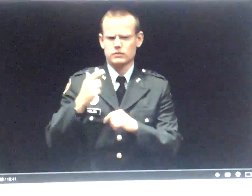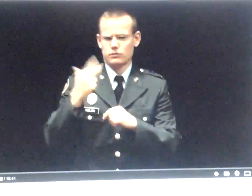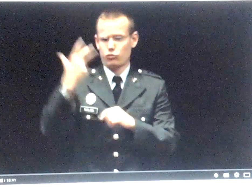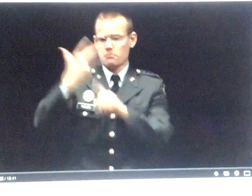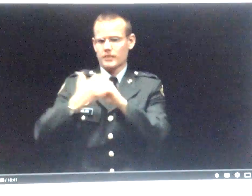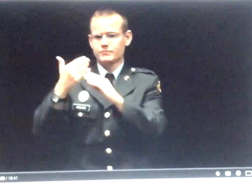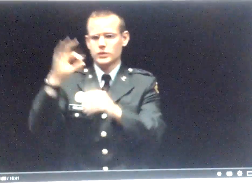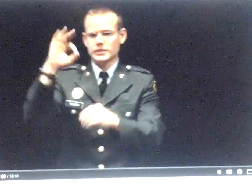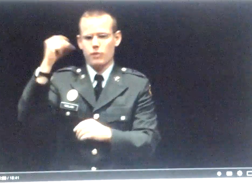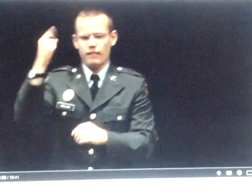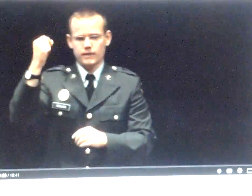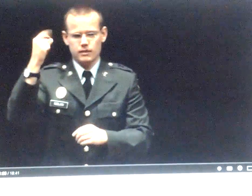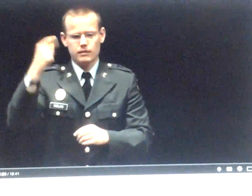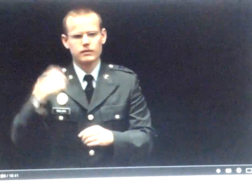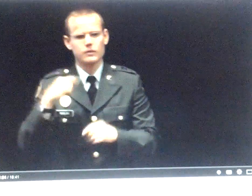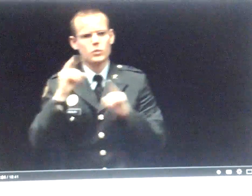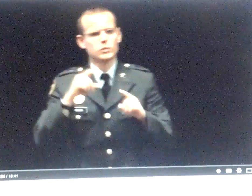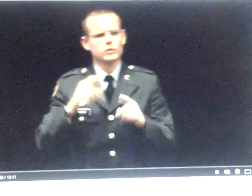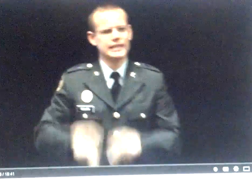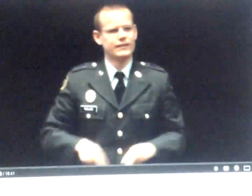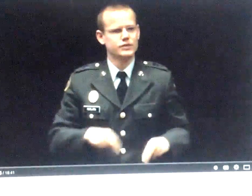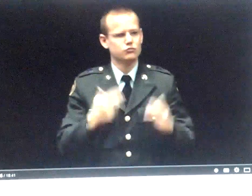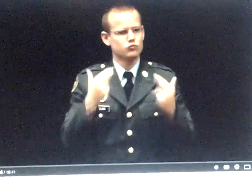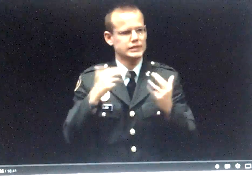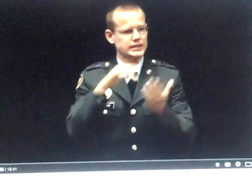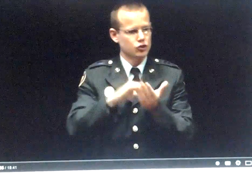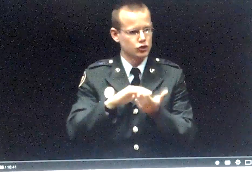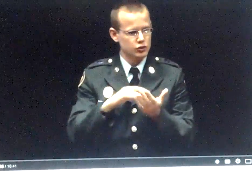For example, after graduated,